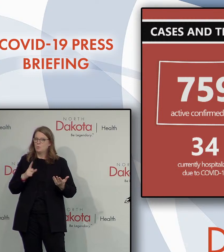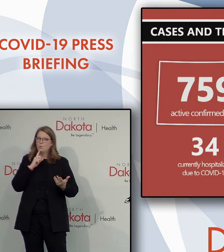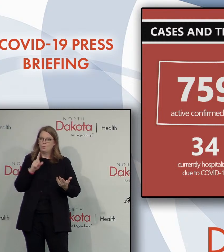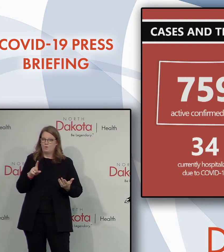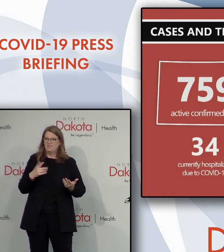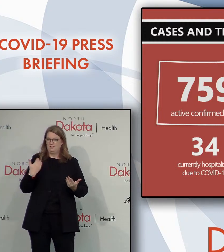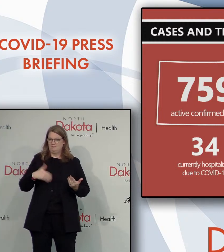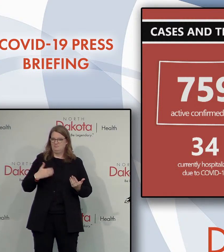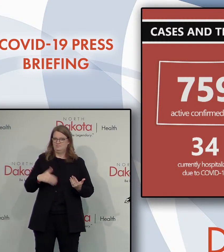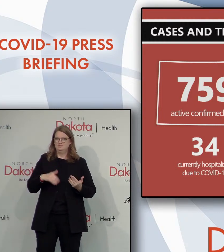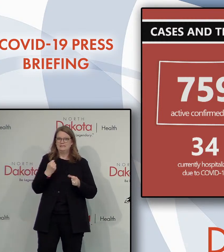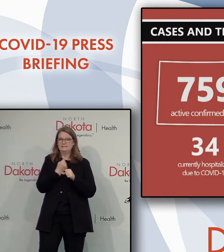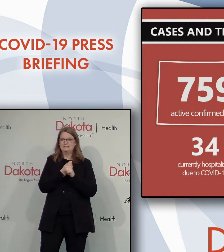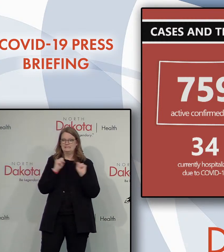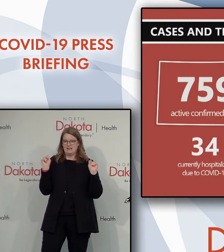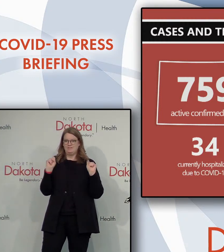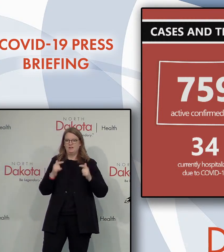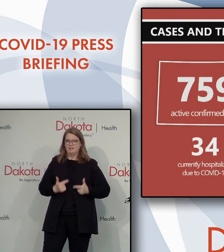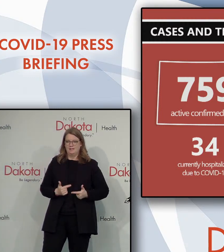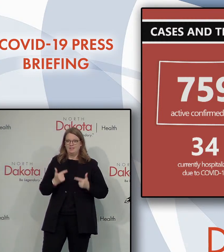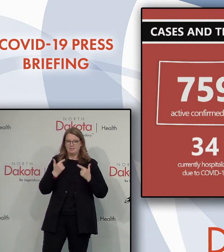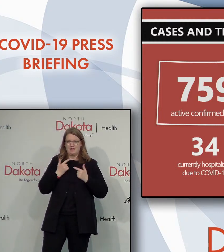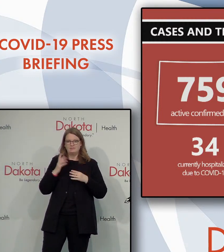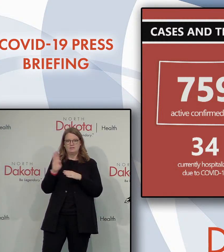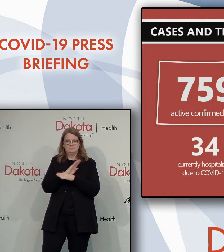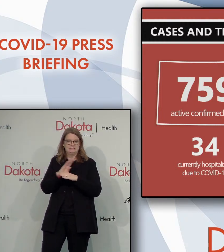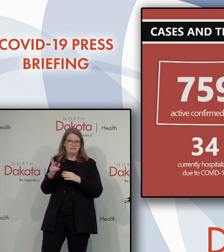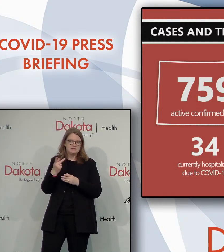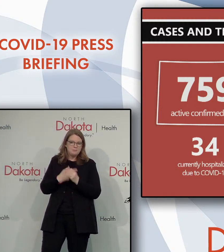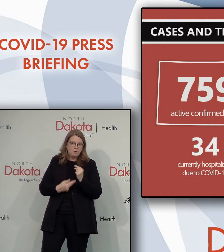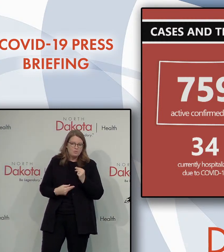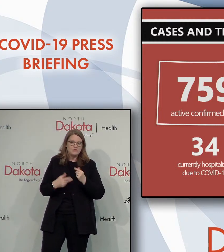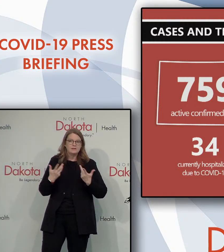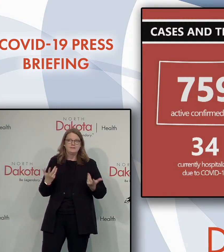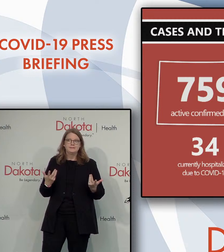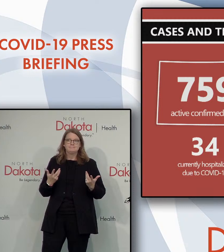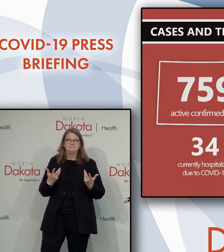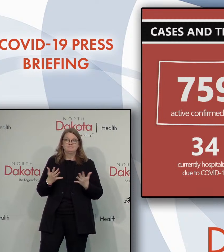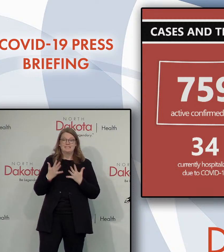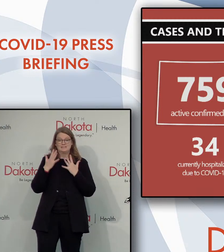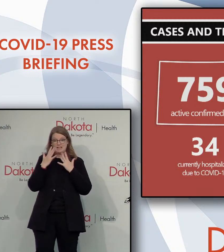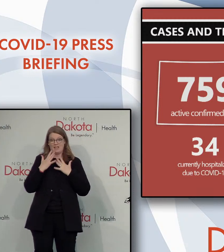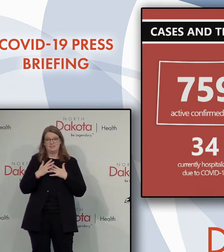helped certainly save lives and livelihoods. Sadly,